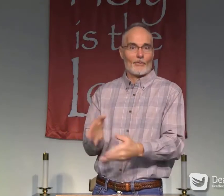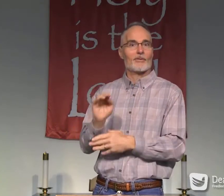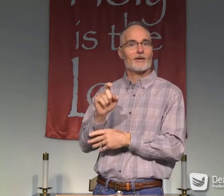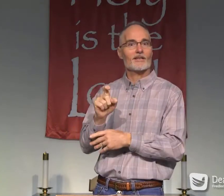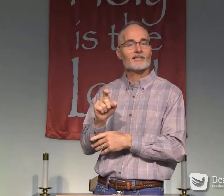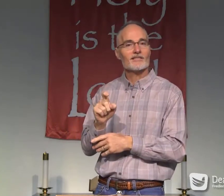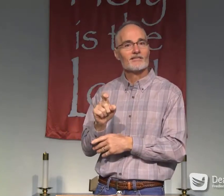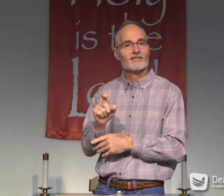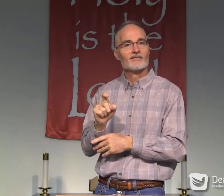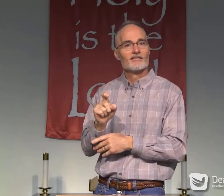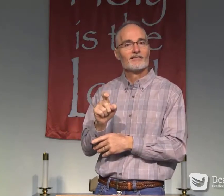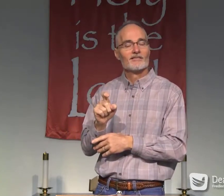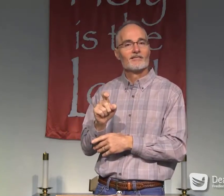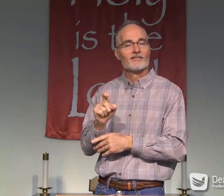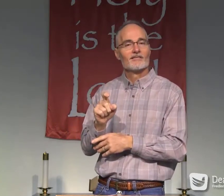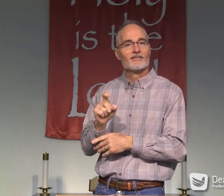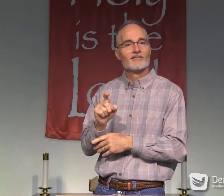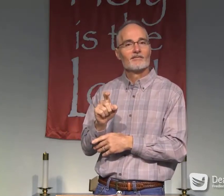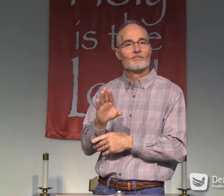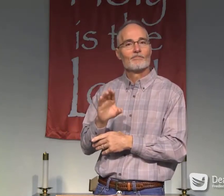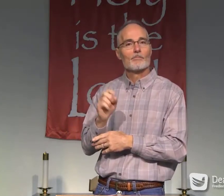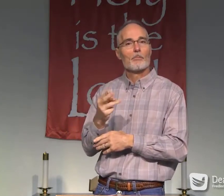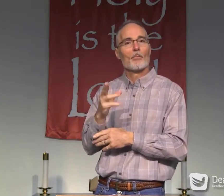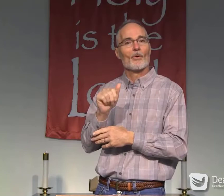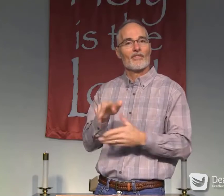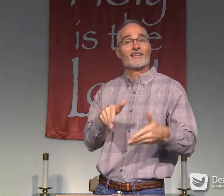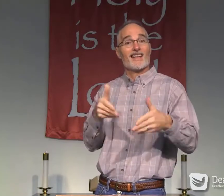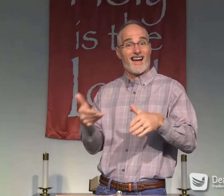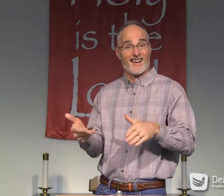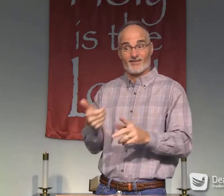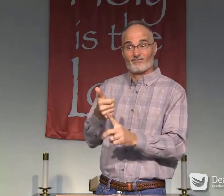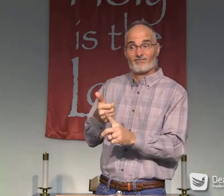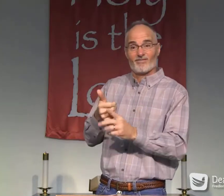found $800,000 in cash in those safe deposit box.